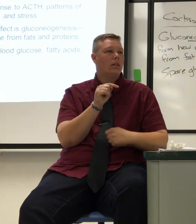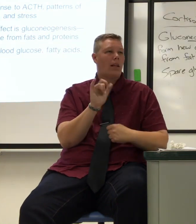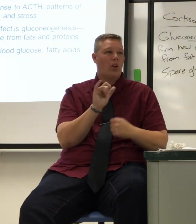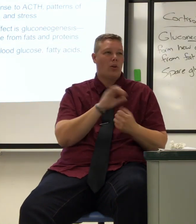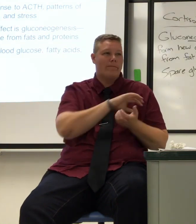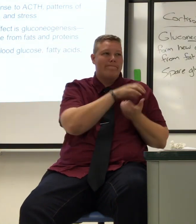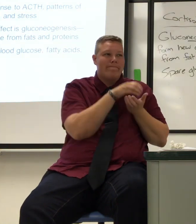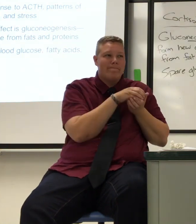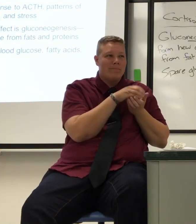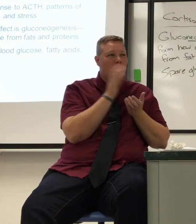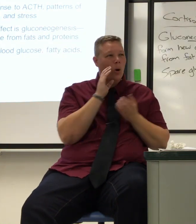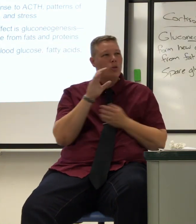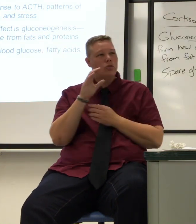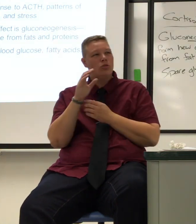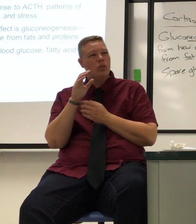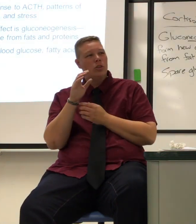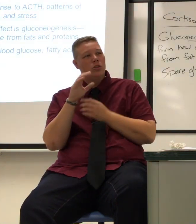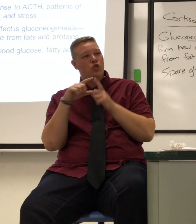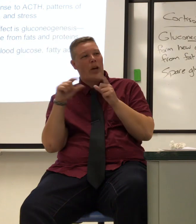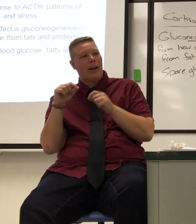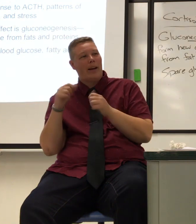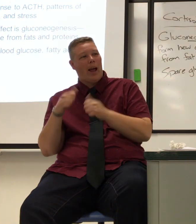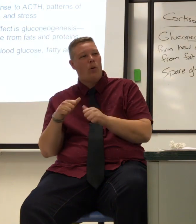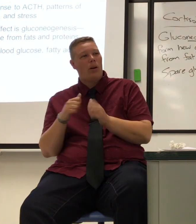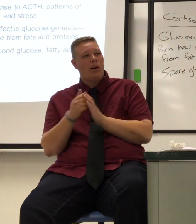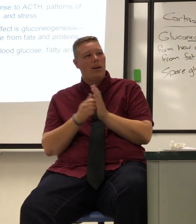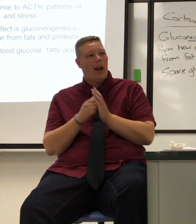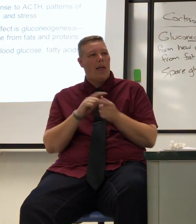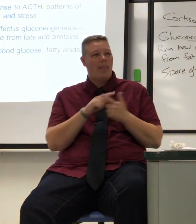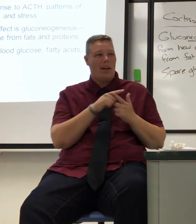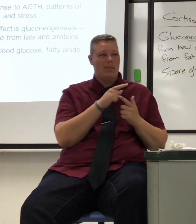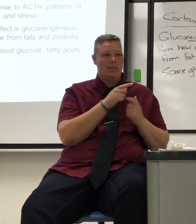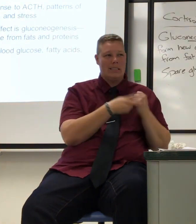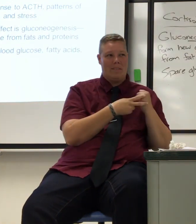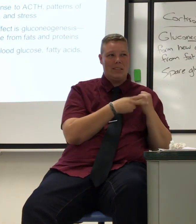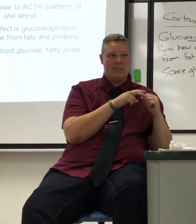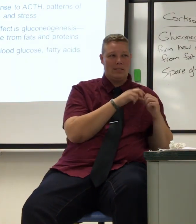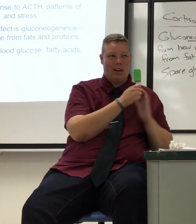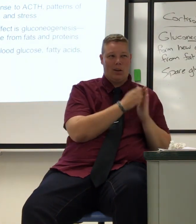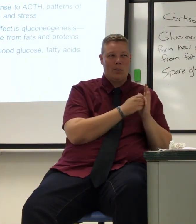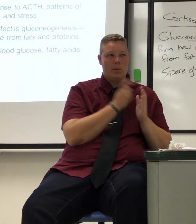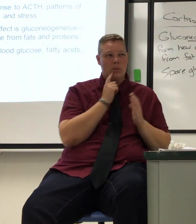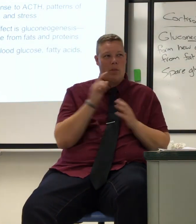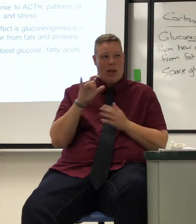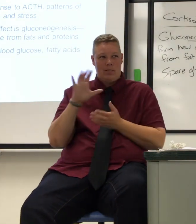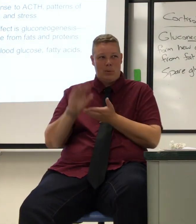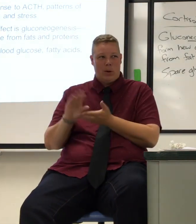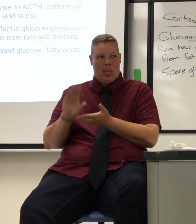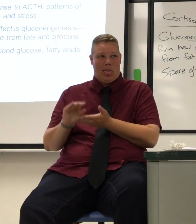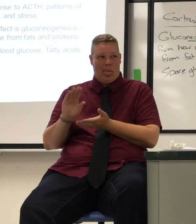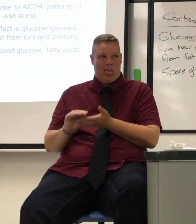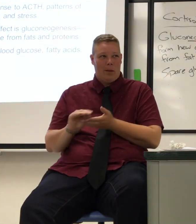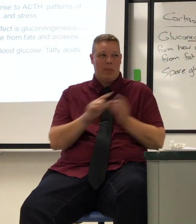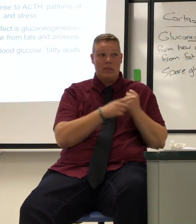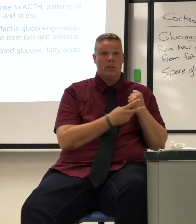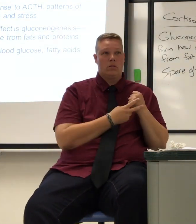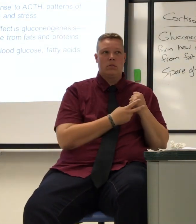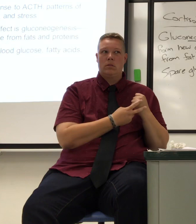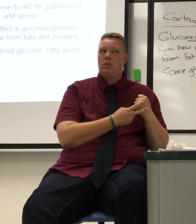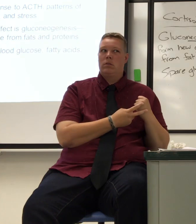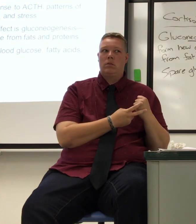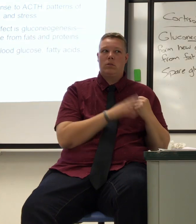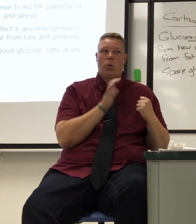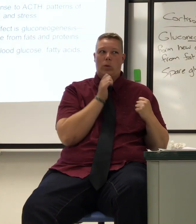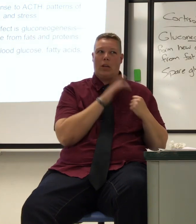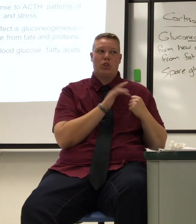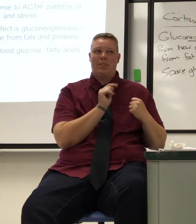your money. You got checking, you got savings. I don't know about you, whatever money in my checking account, I drain that real quick. I got savings. I don't want